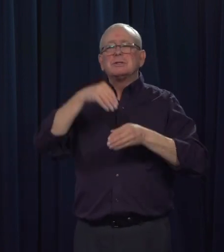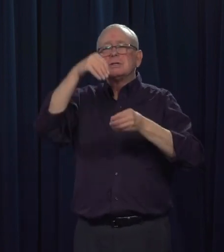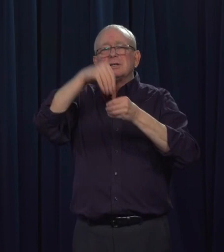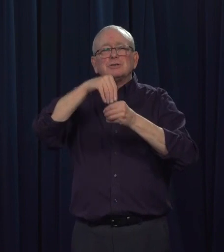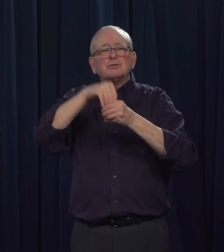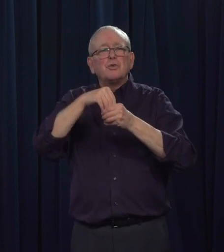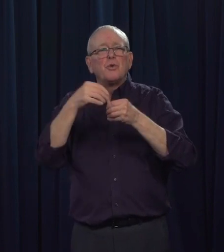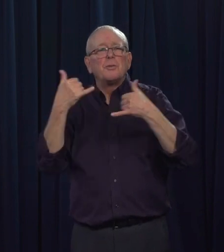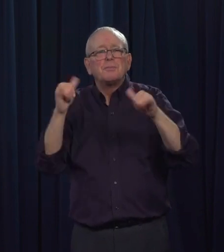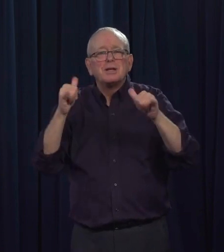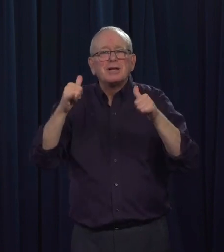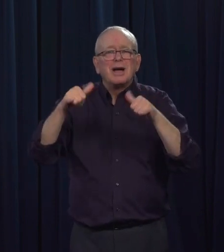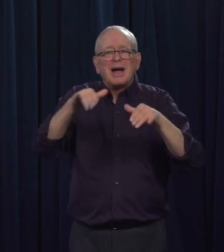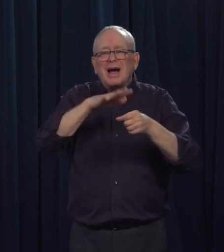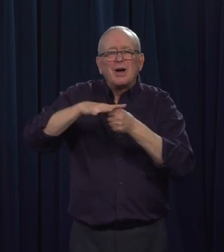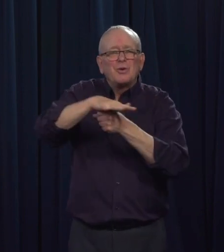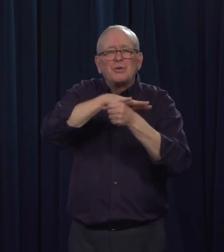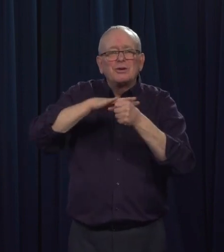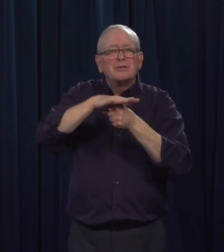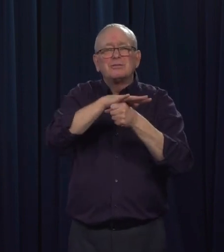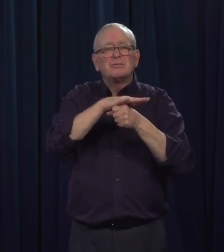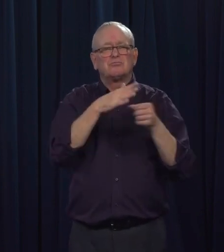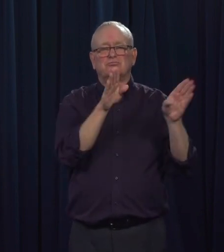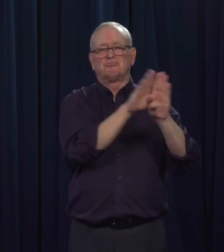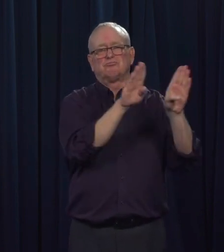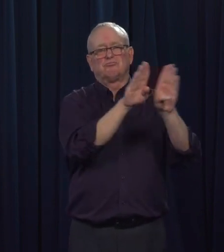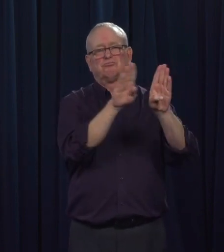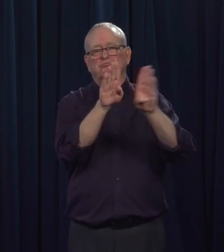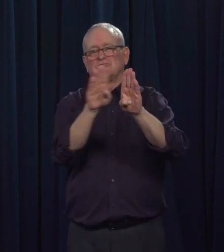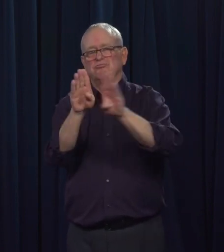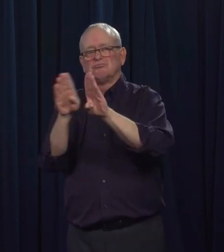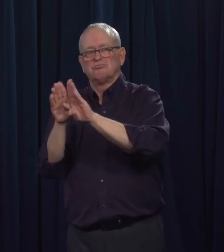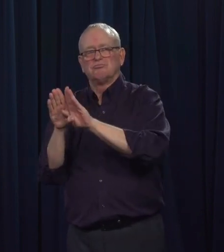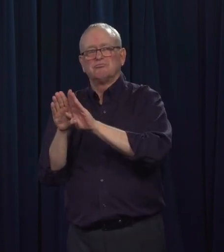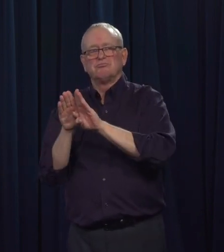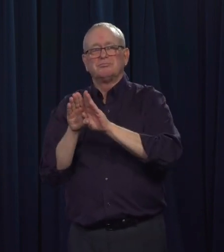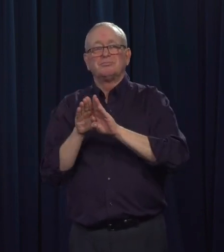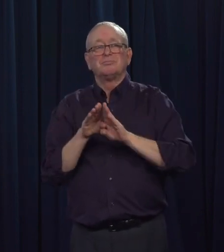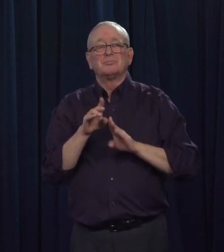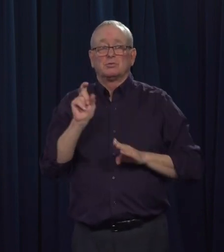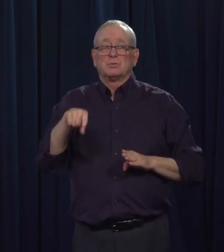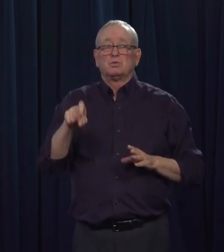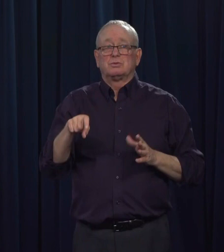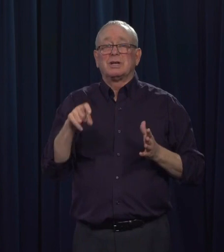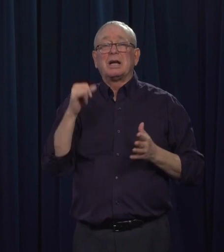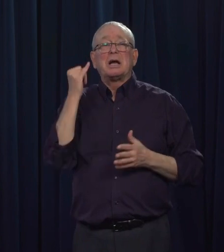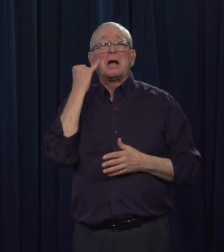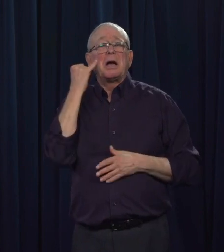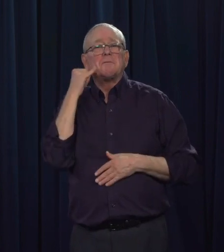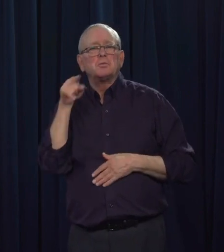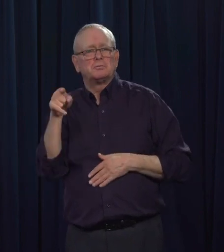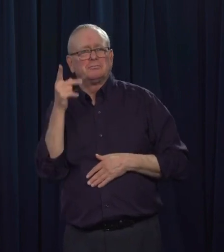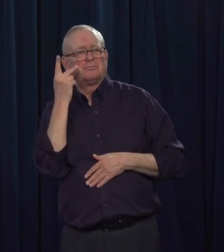in those orders or gatherings of more than 50 people, environmental public health inspectors across the province can be contacted.